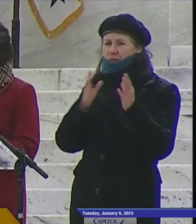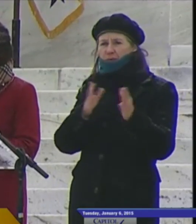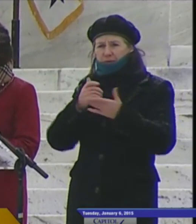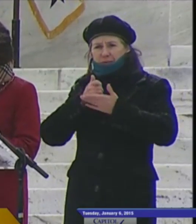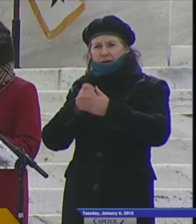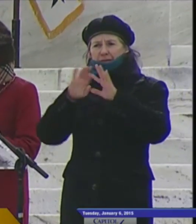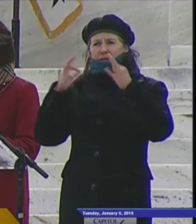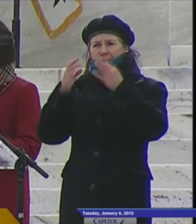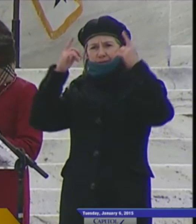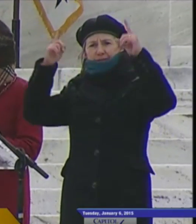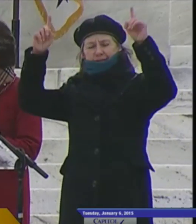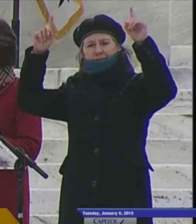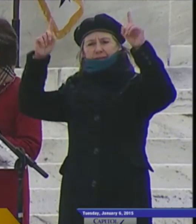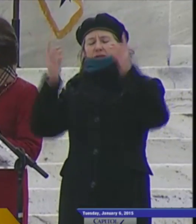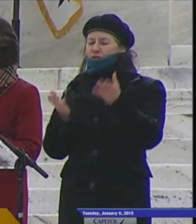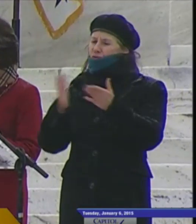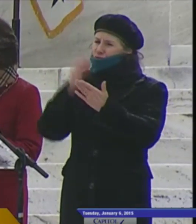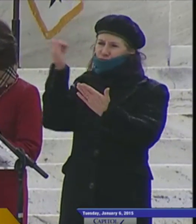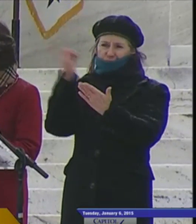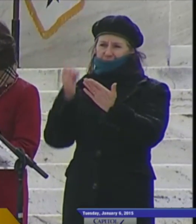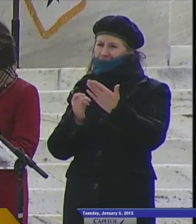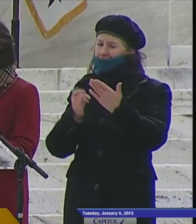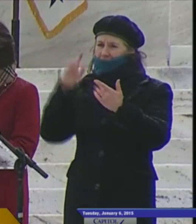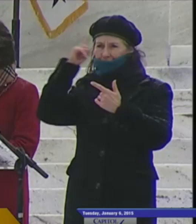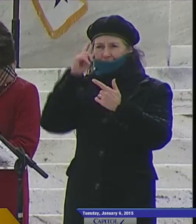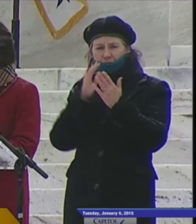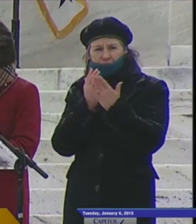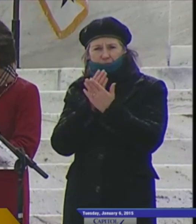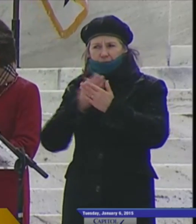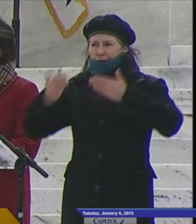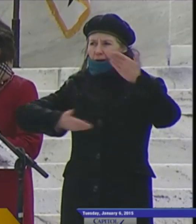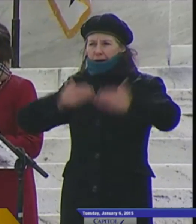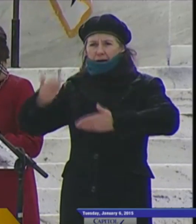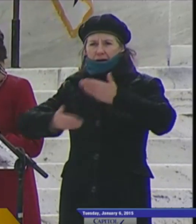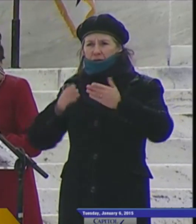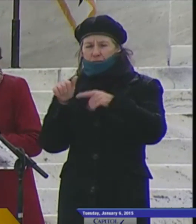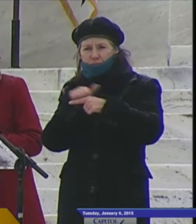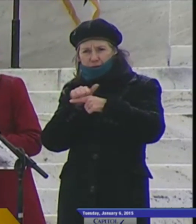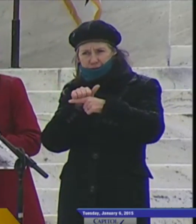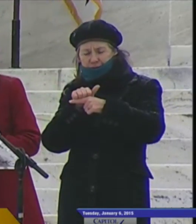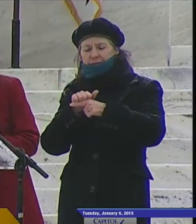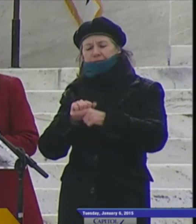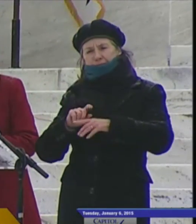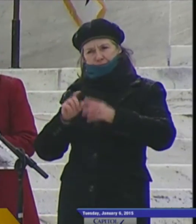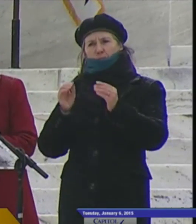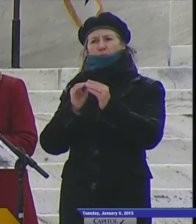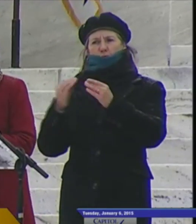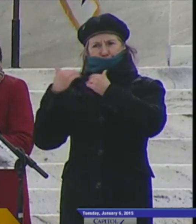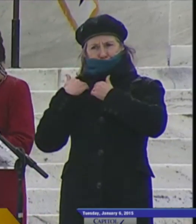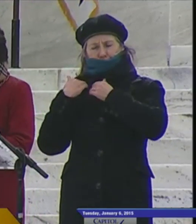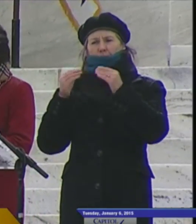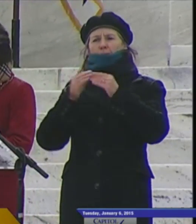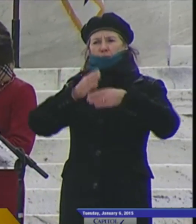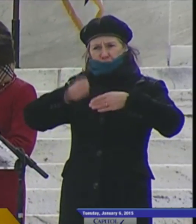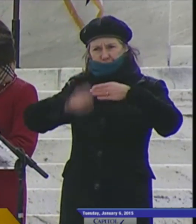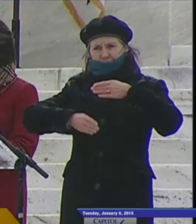succeed. It's time to redesign government, modernize our hiring practices, and instill accountability for results.